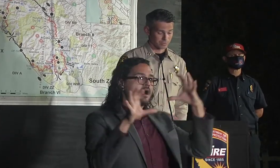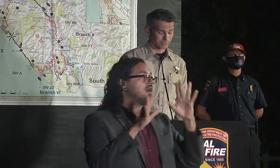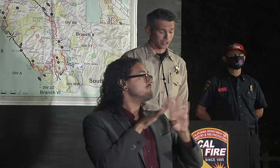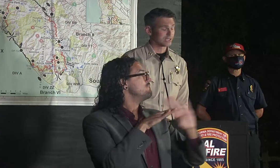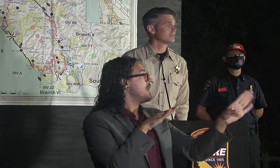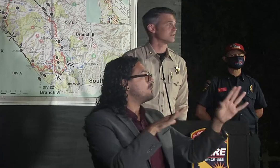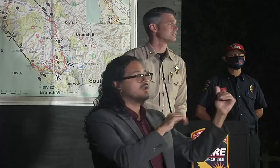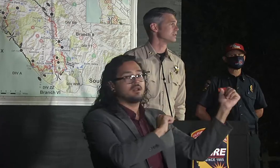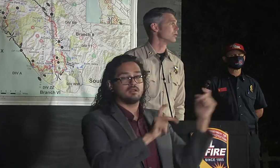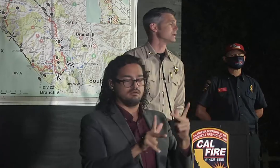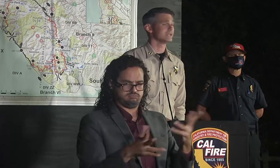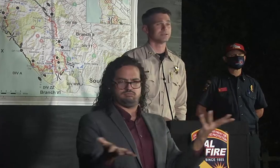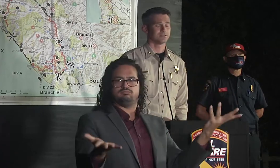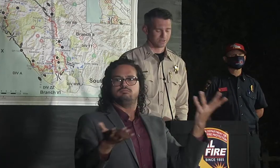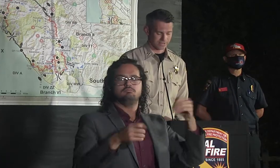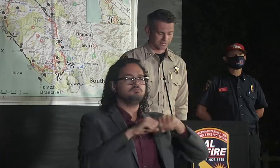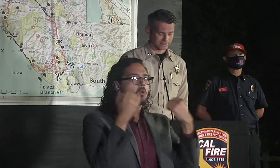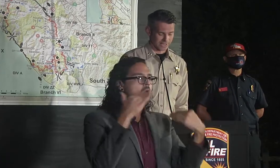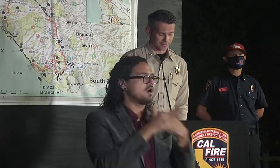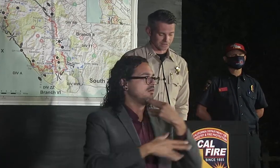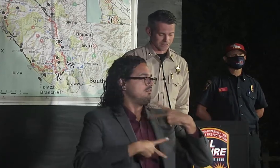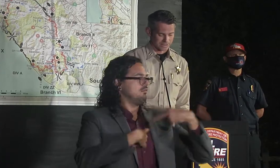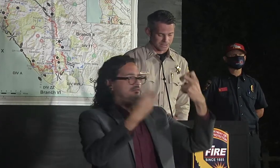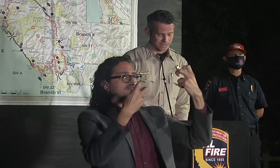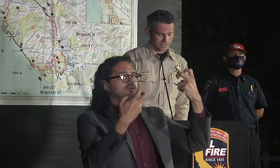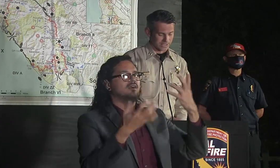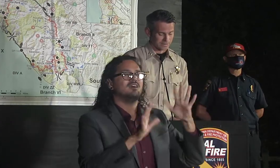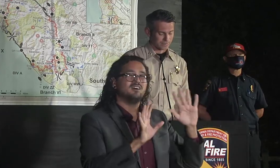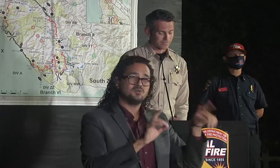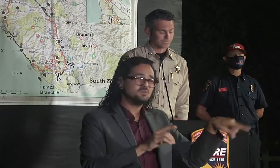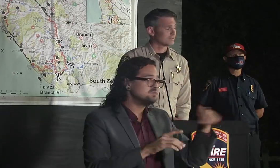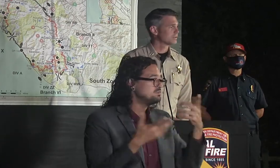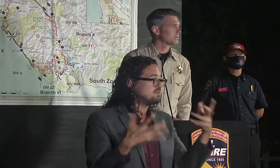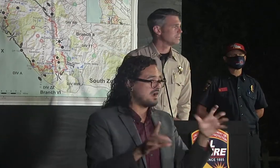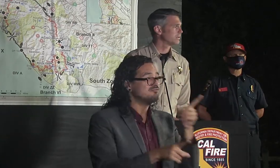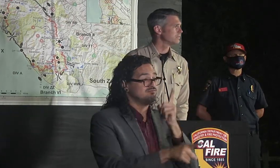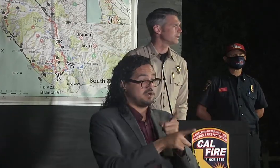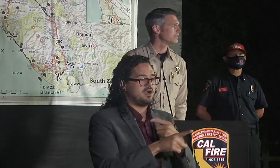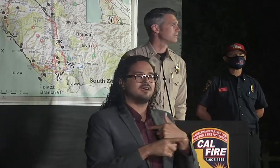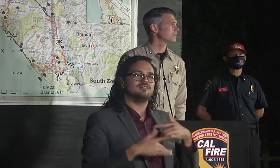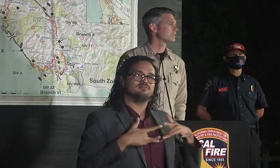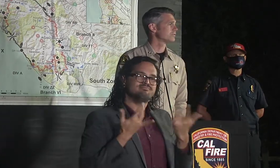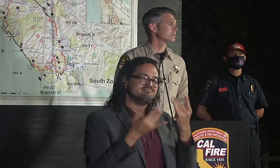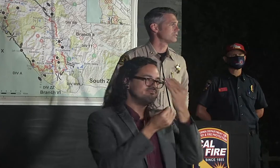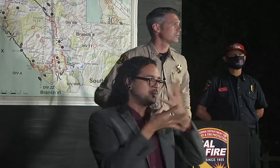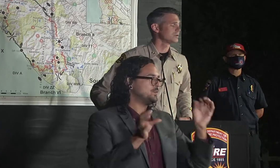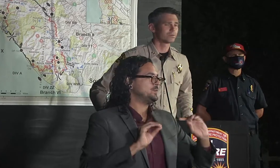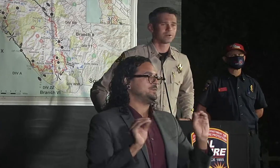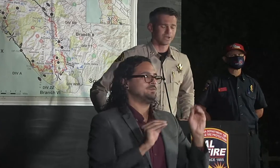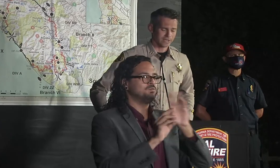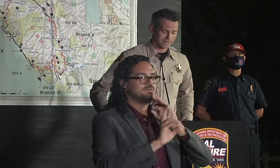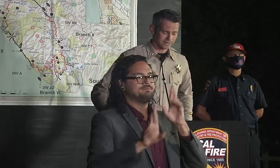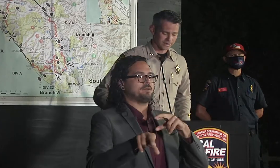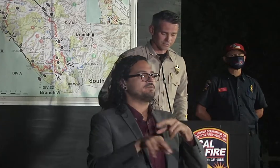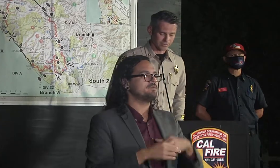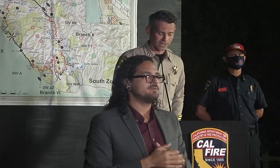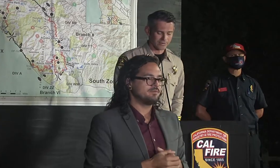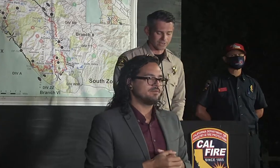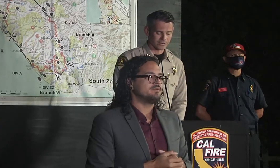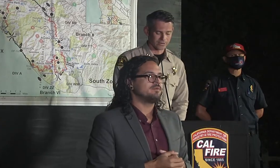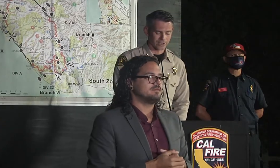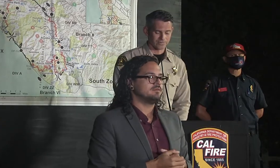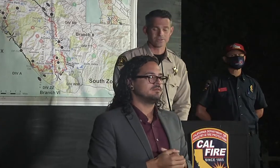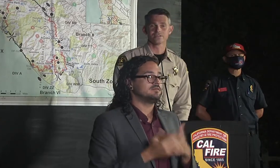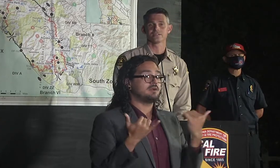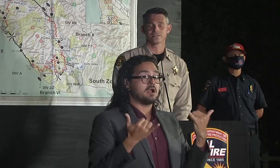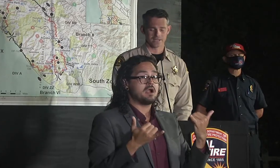it was good in the sense that that didn't happen. We had 56 people, 56 officers and deputies running around last night. We'll have